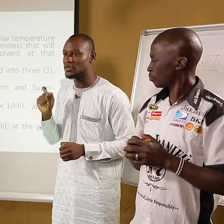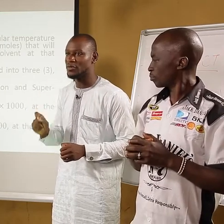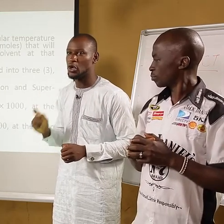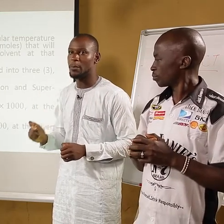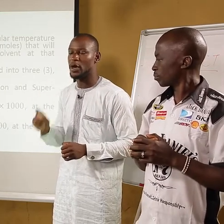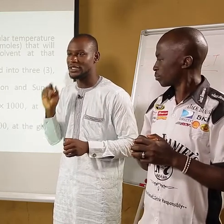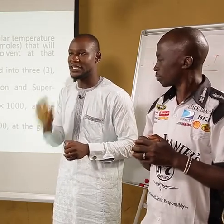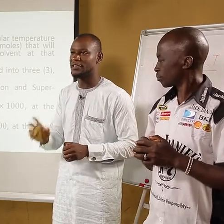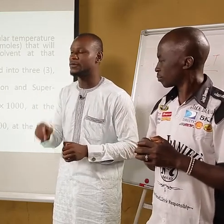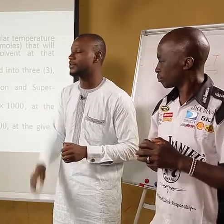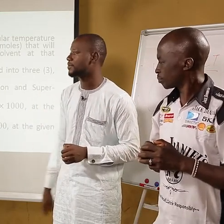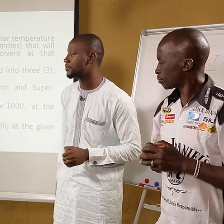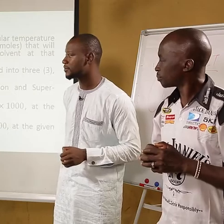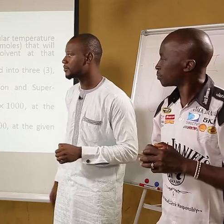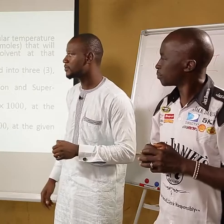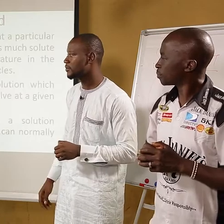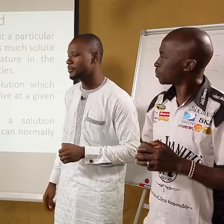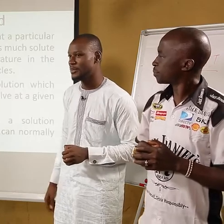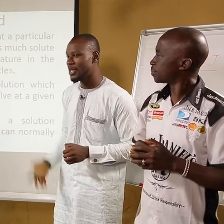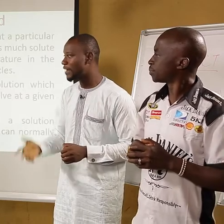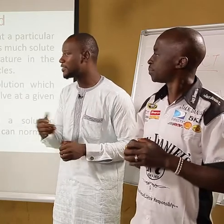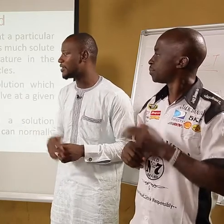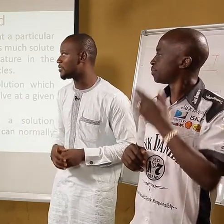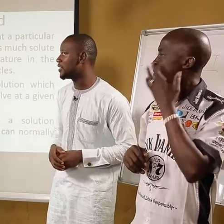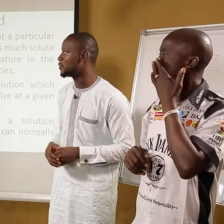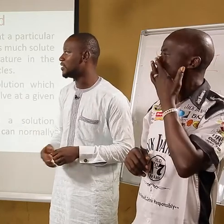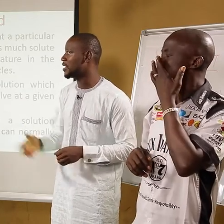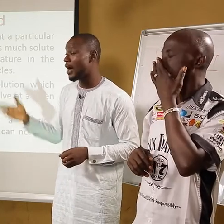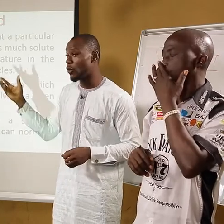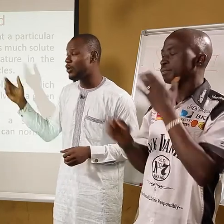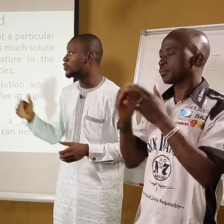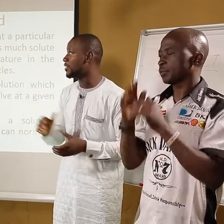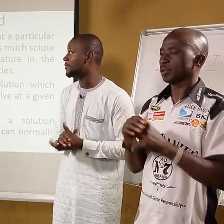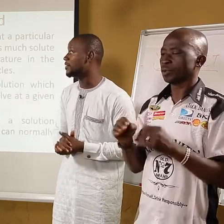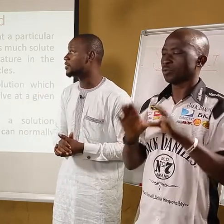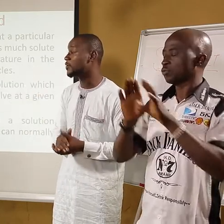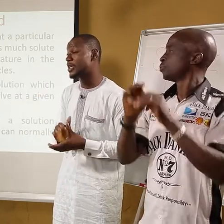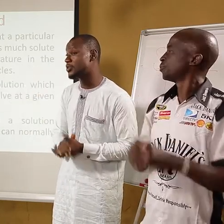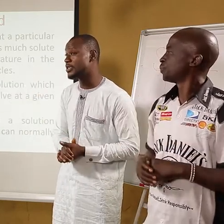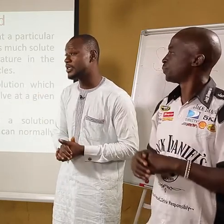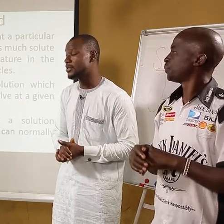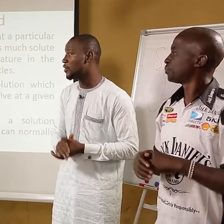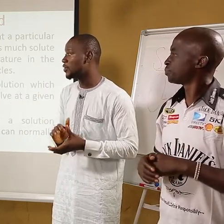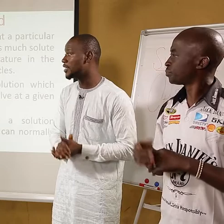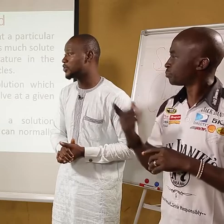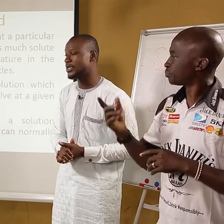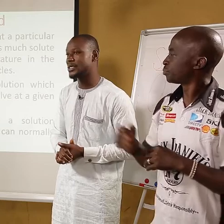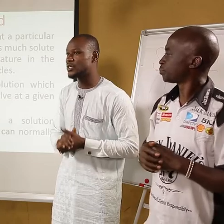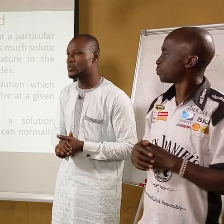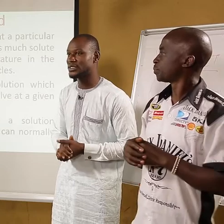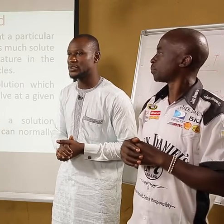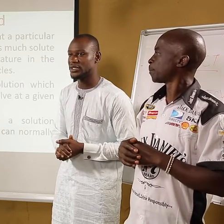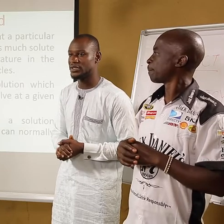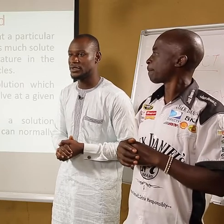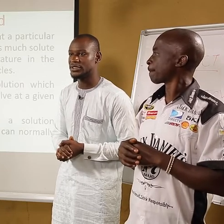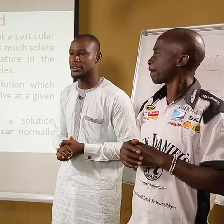molar mass of the compound given. Having said that, my students, I'll go into the definitions of saturated, unsaturated,